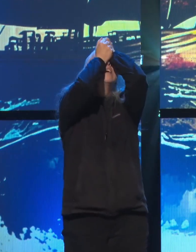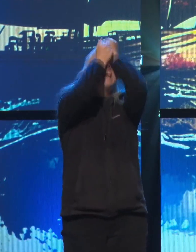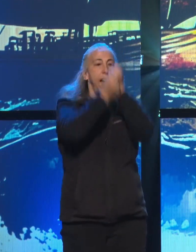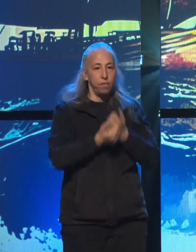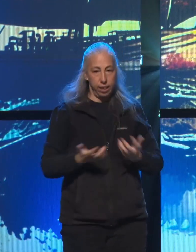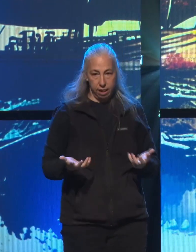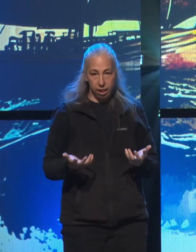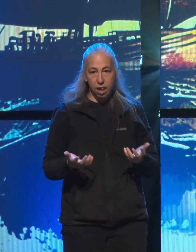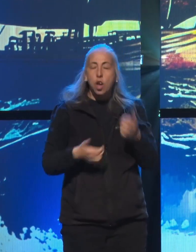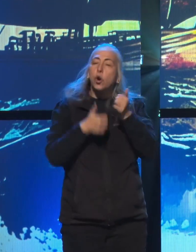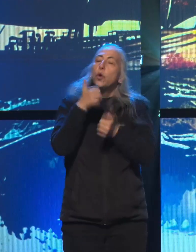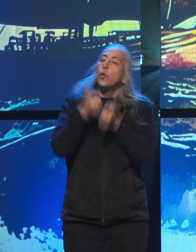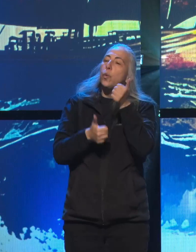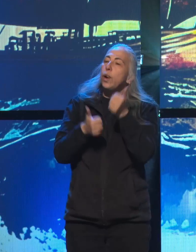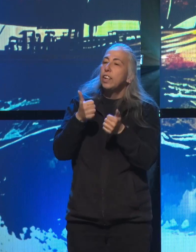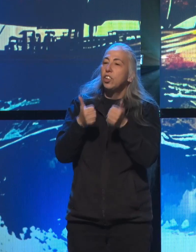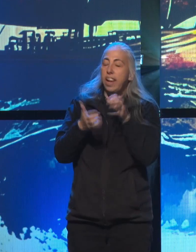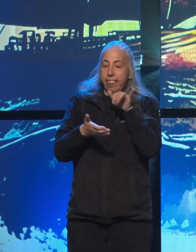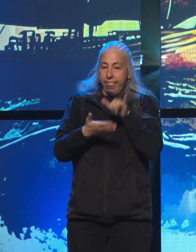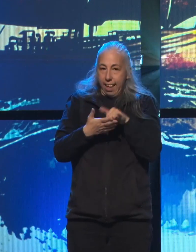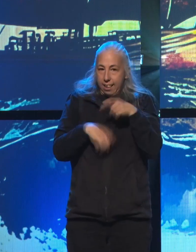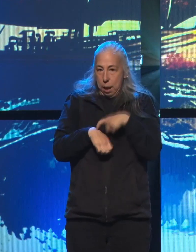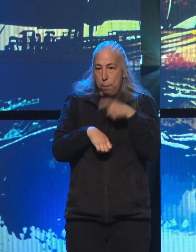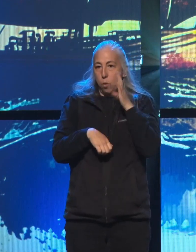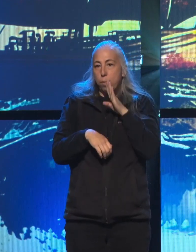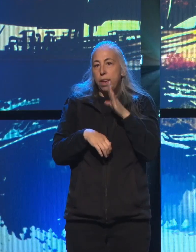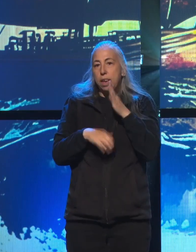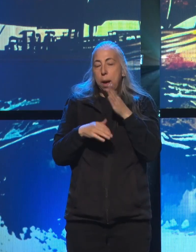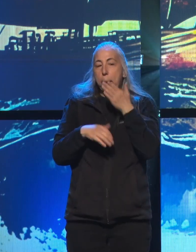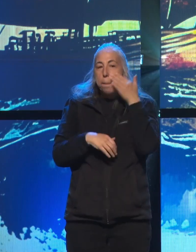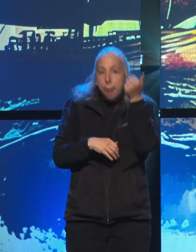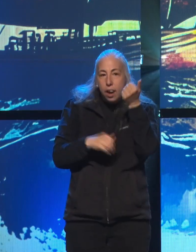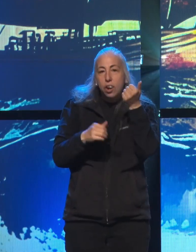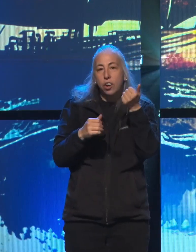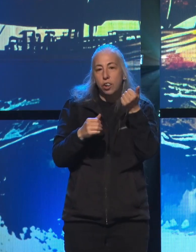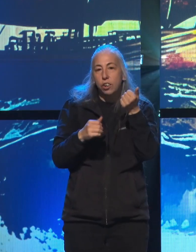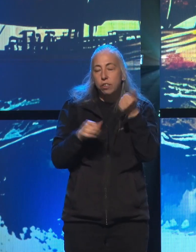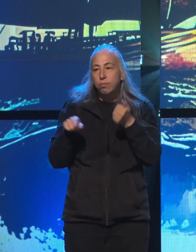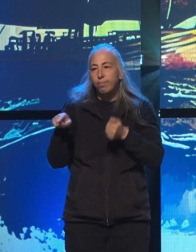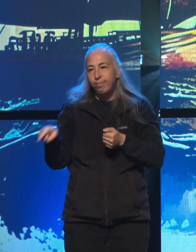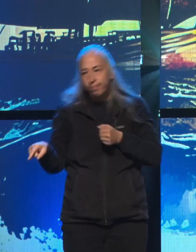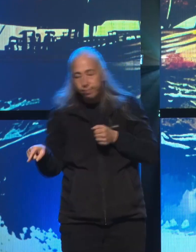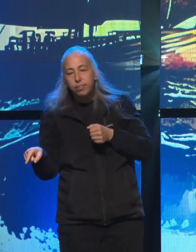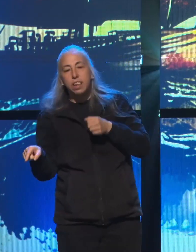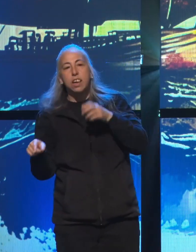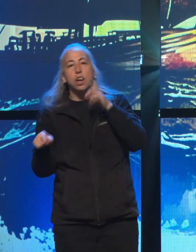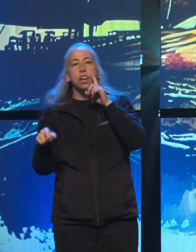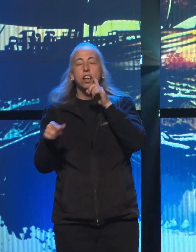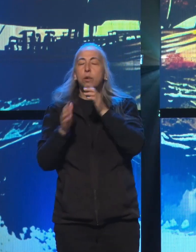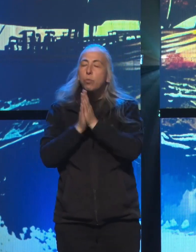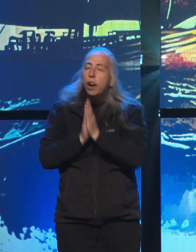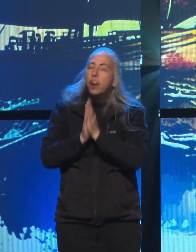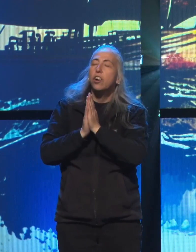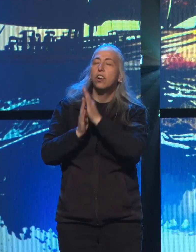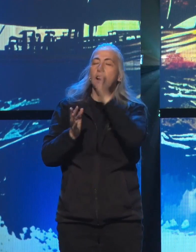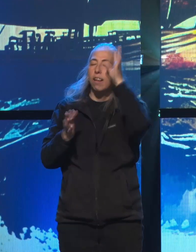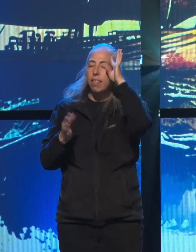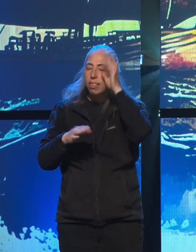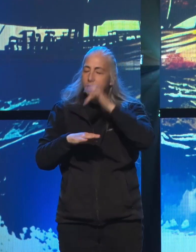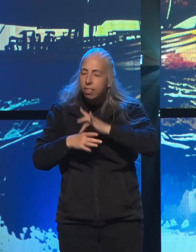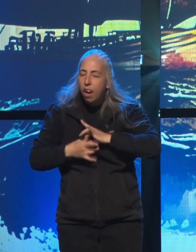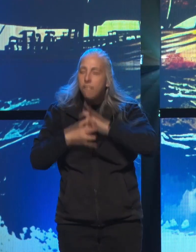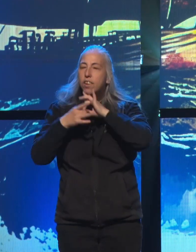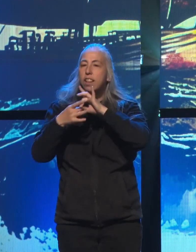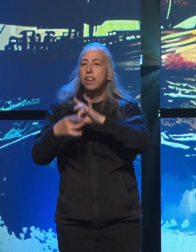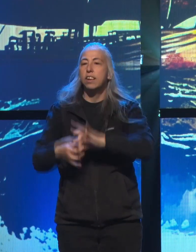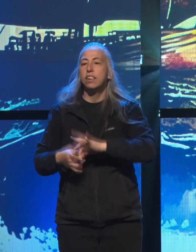moment, which would be a better coping strategy? Probably a few Zen meditation moments, some prayer, some thoughtfulness,